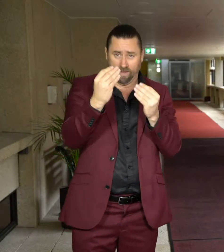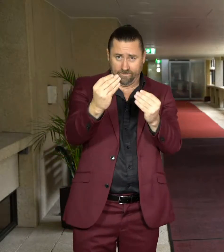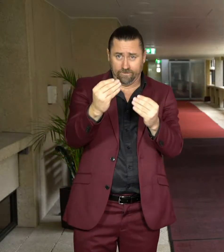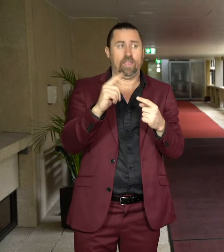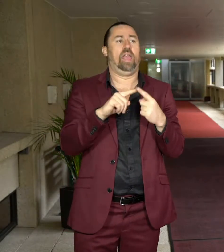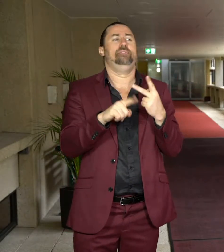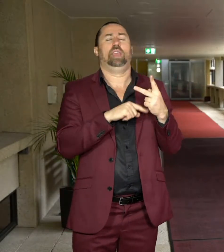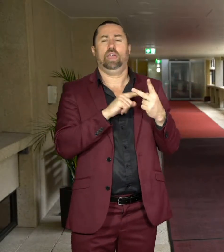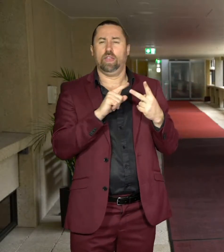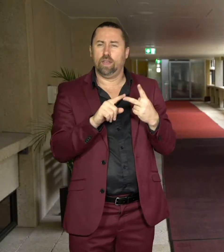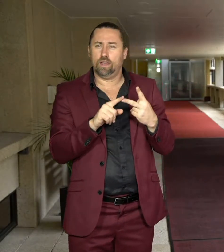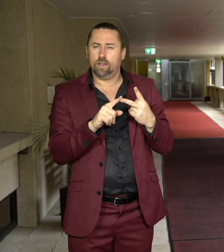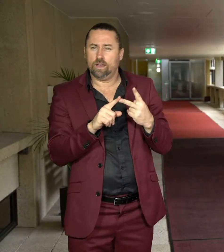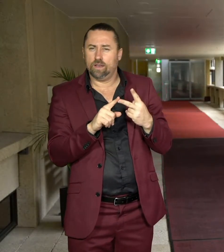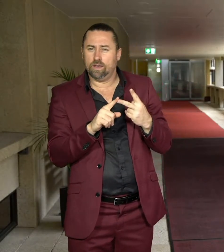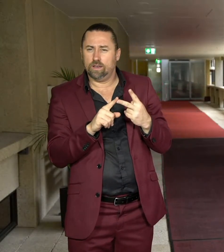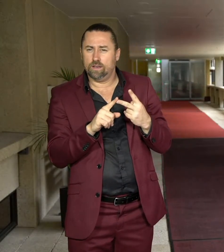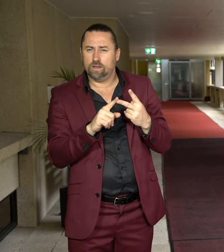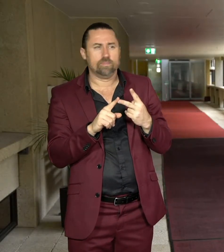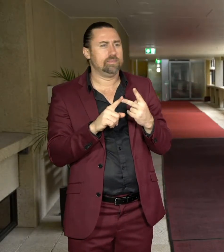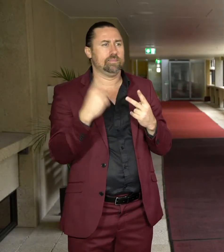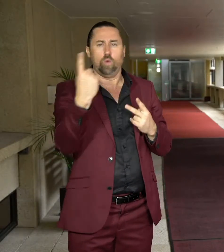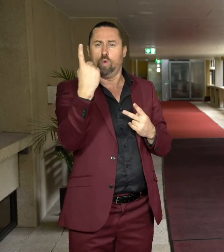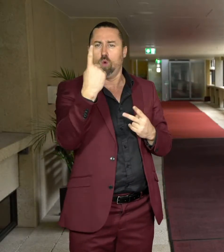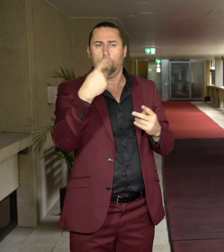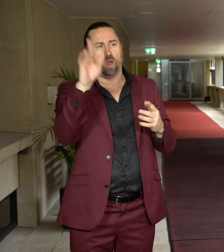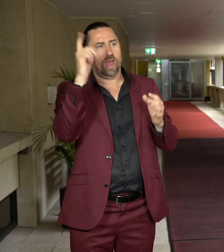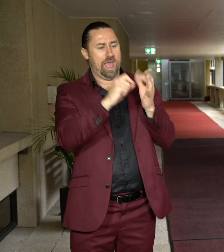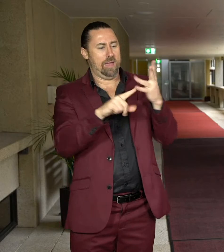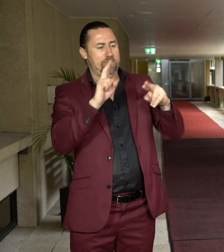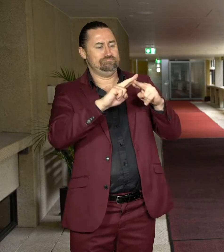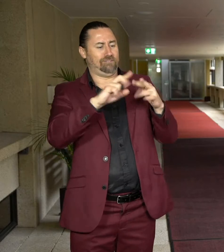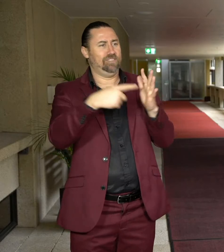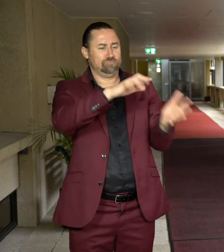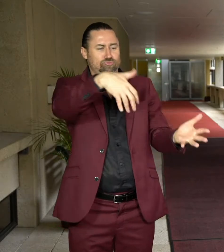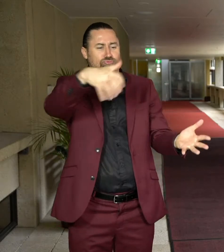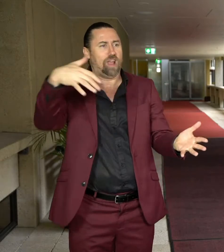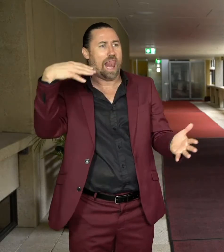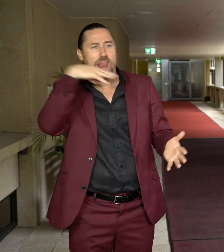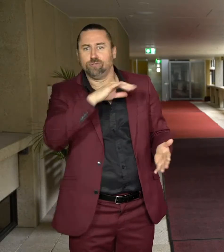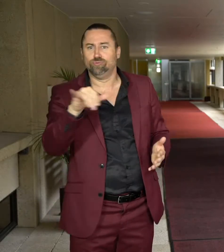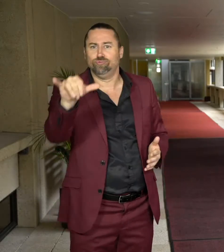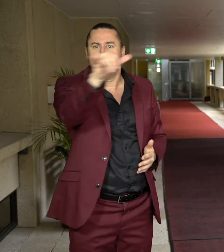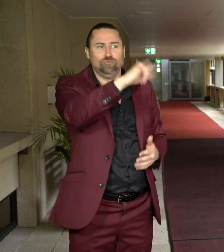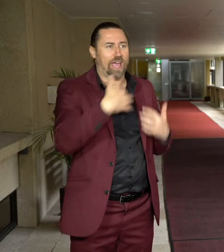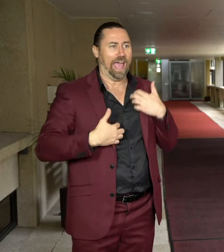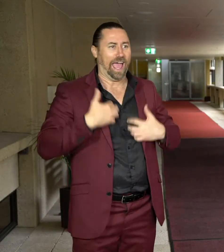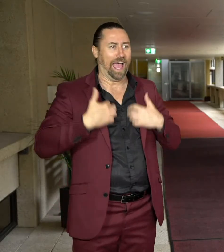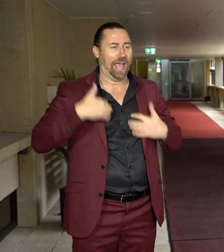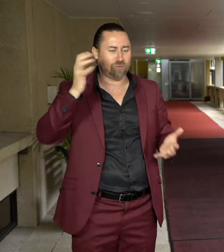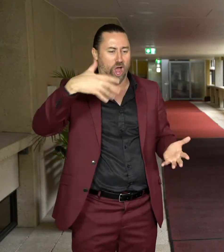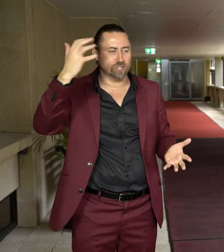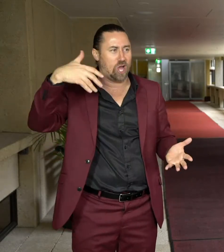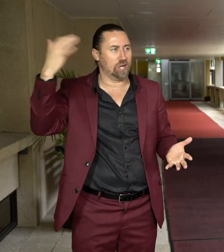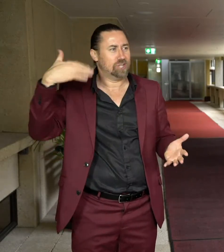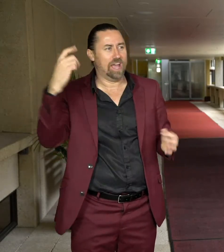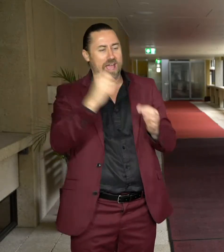Yeah. Who's going to a buffet for lunch? Is anyone going to a buffet for lunch?